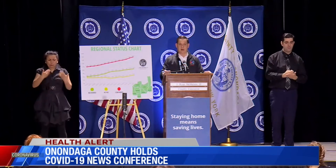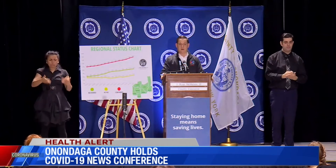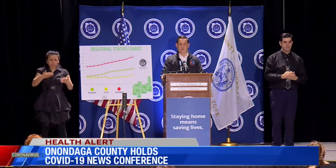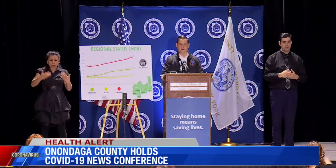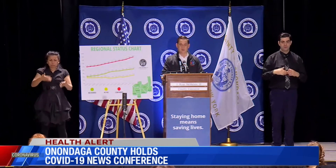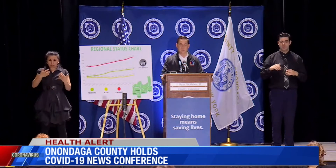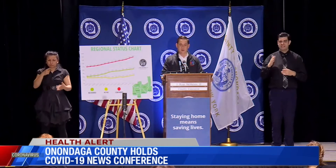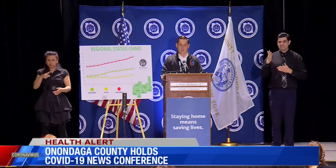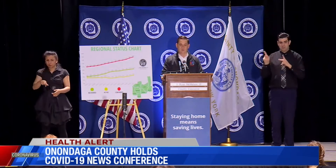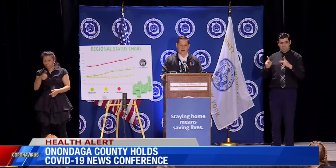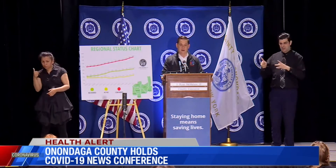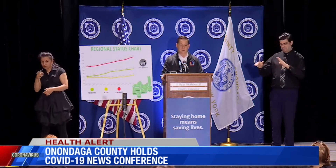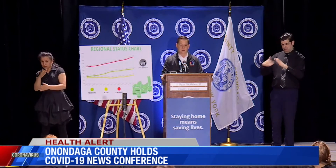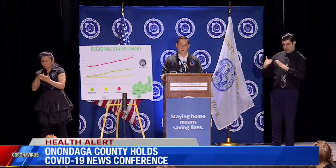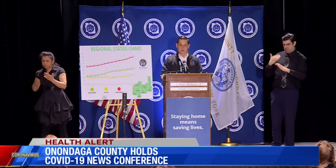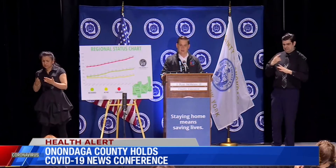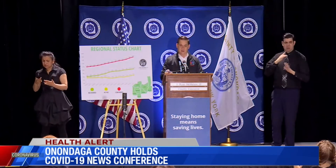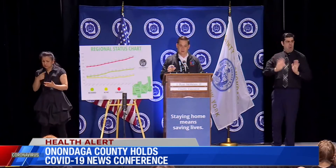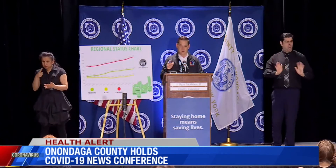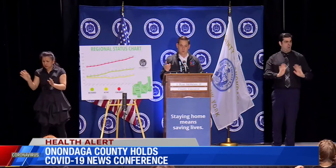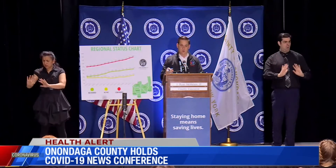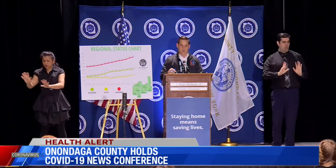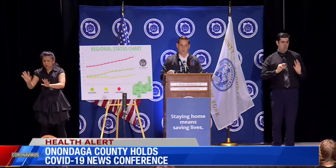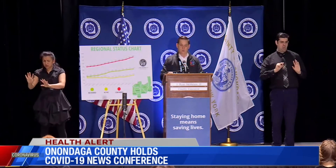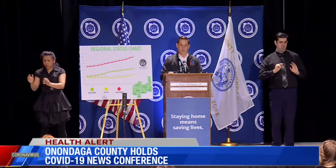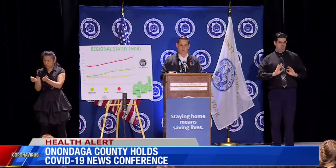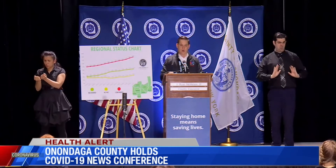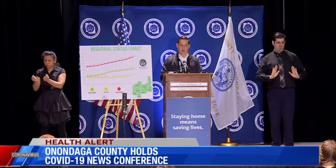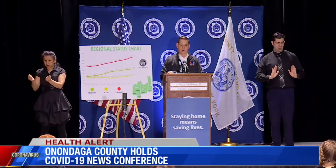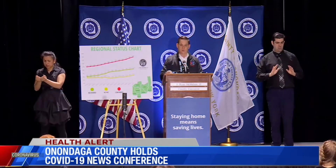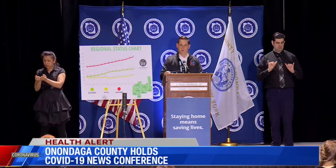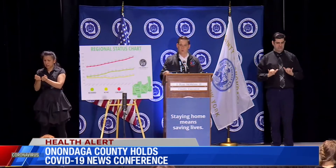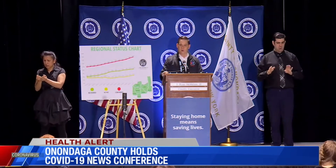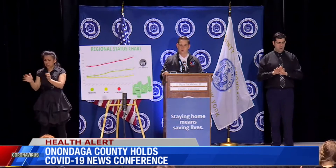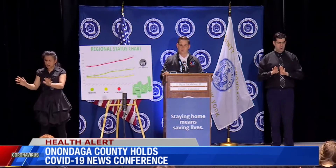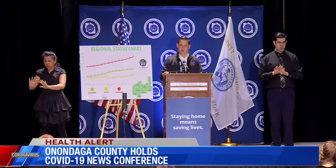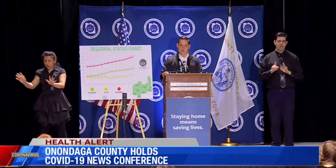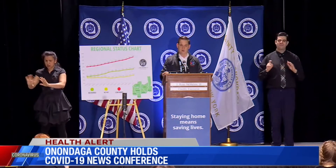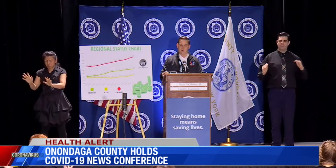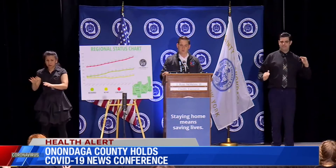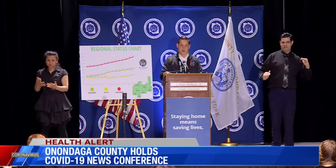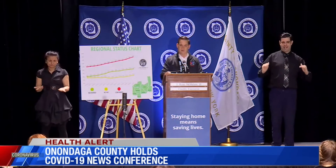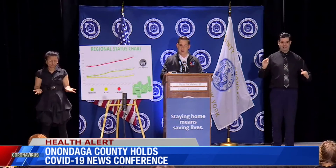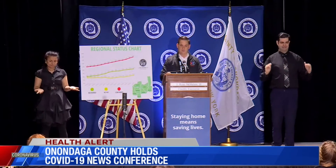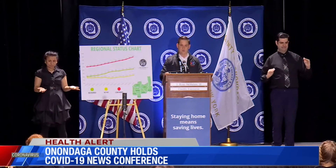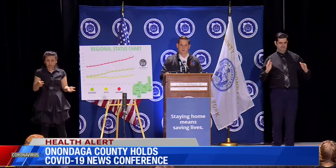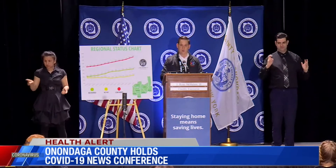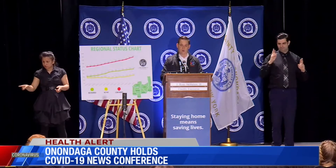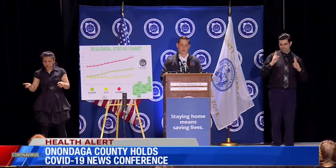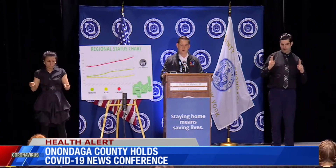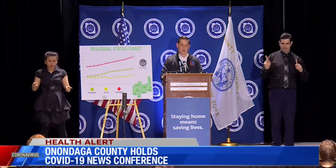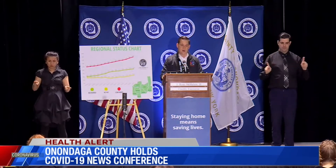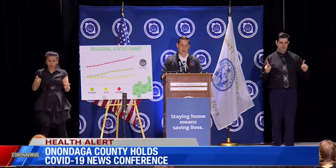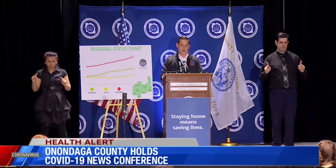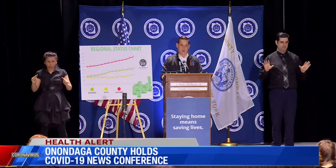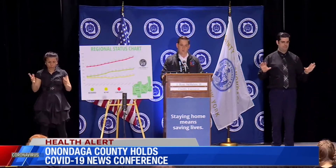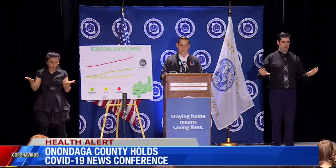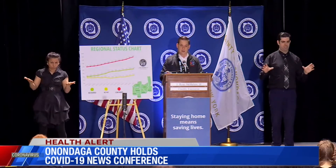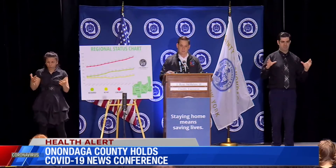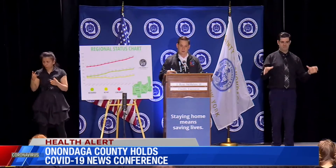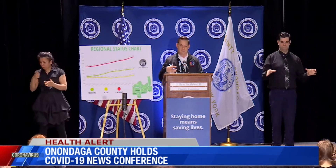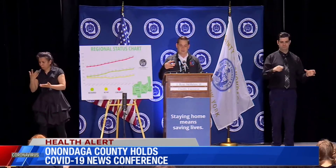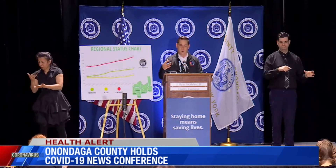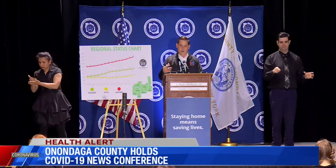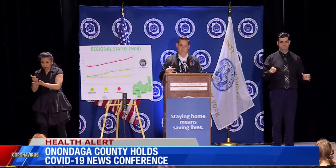find that balance, and we'll find it. And at the end of this, we'll be stronger because we will work together in ways we never have before. And then